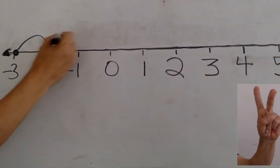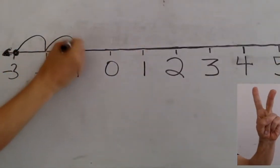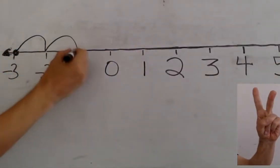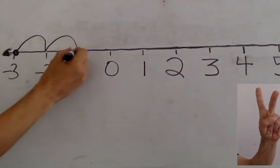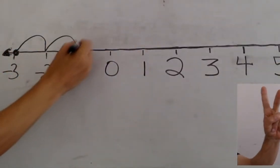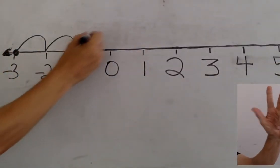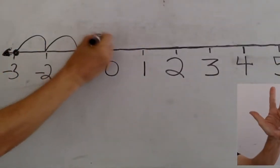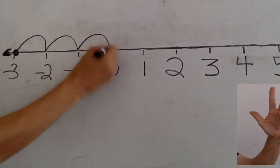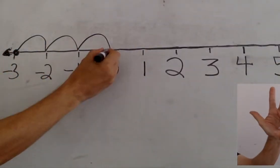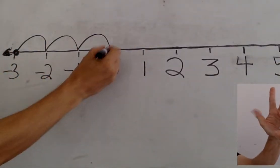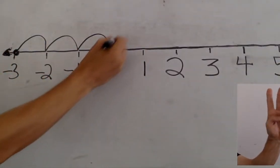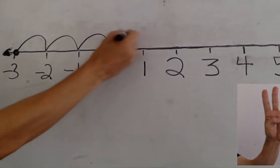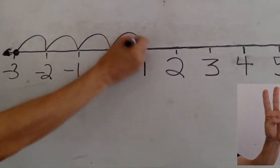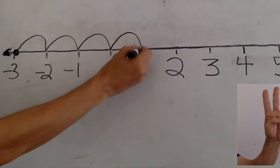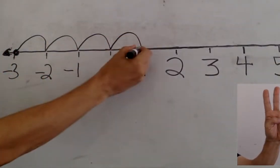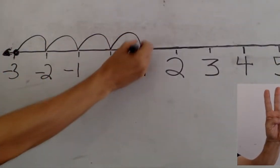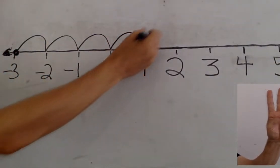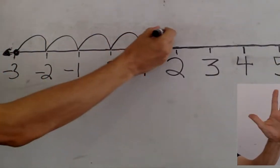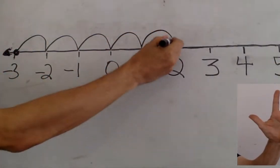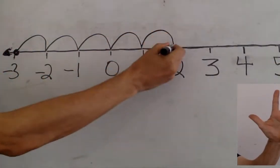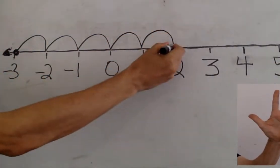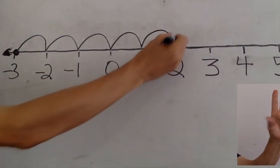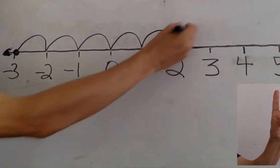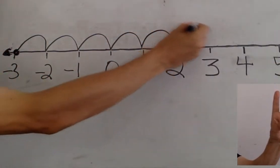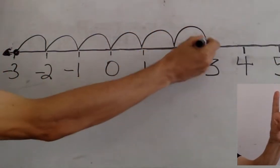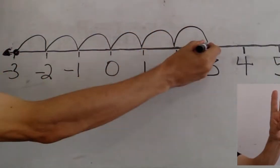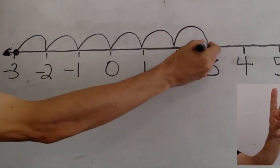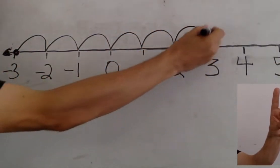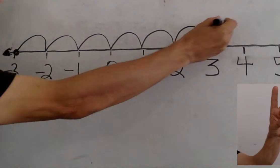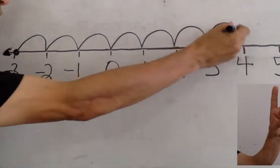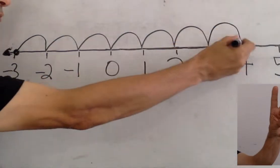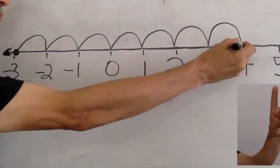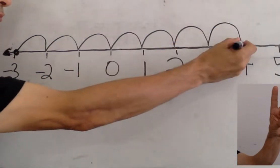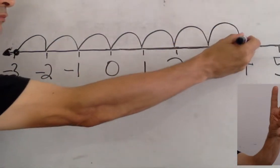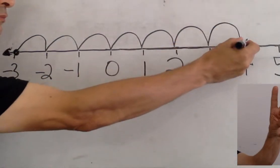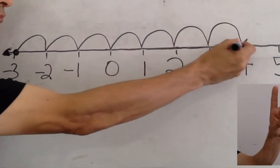1, 2, 3, 4, 5, 6, 7.